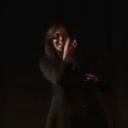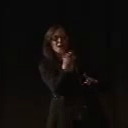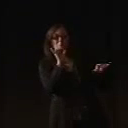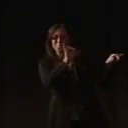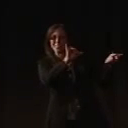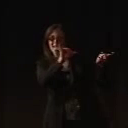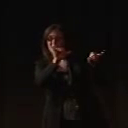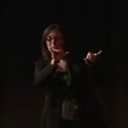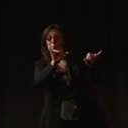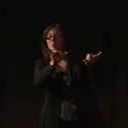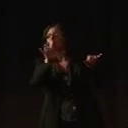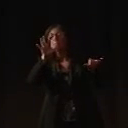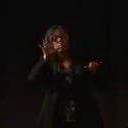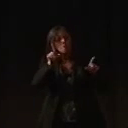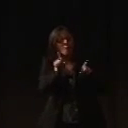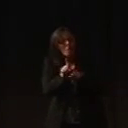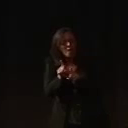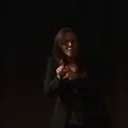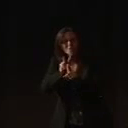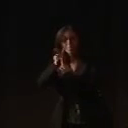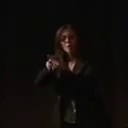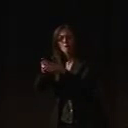So